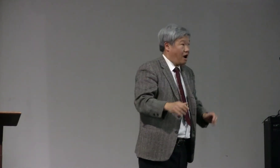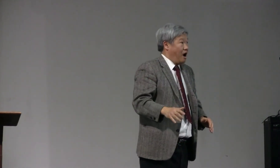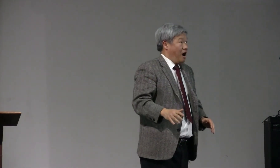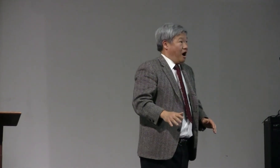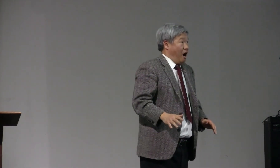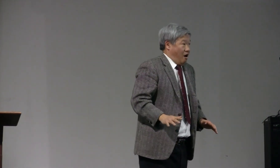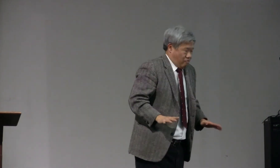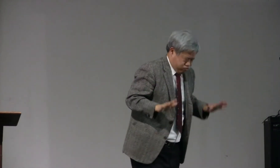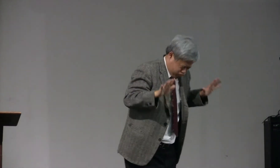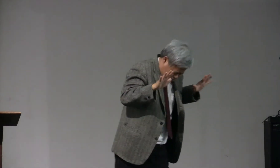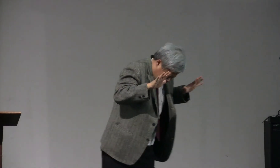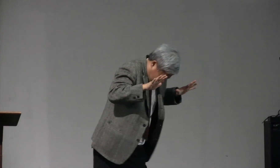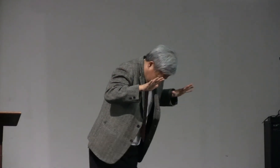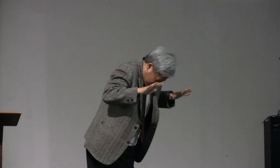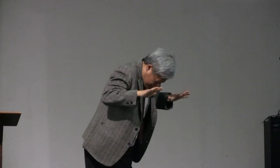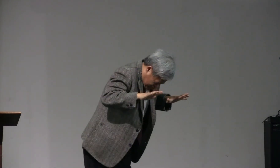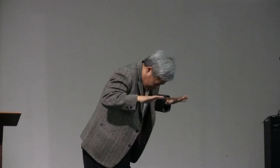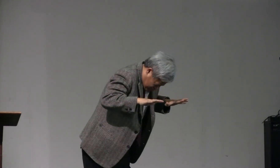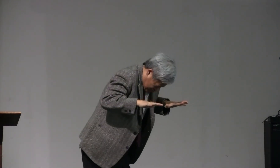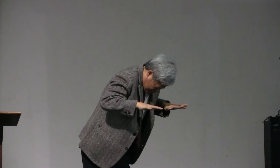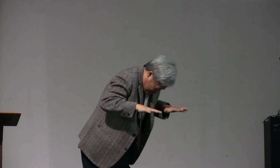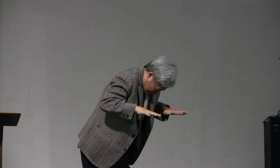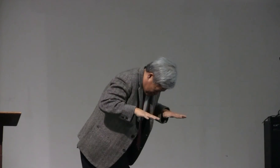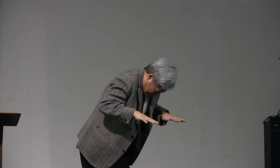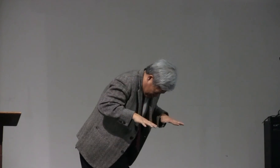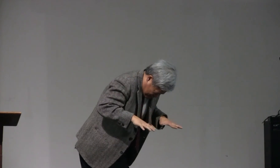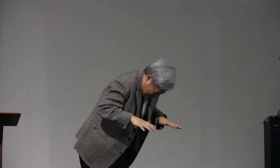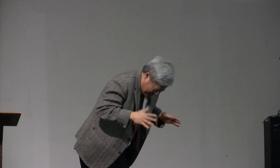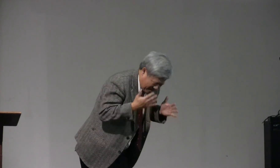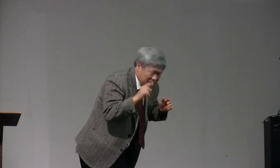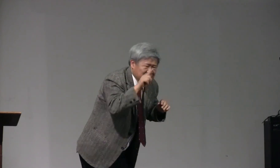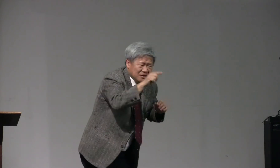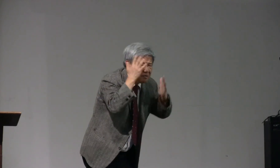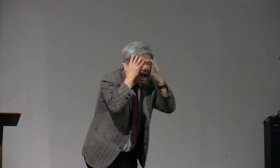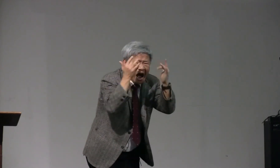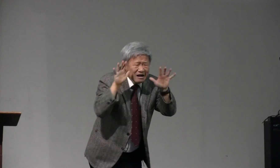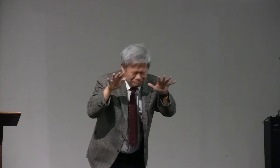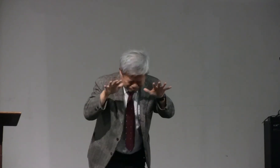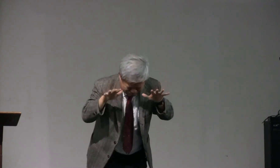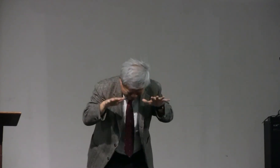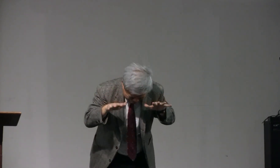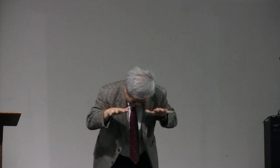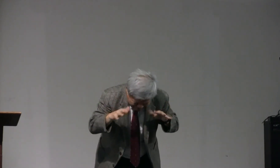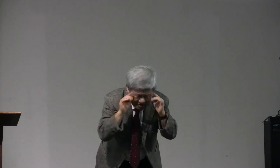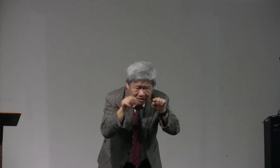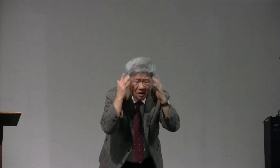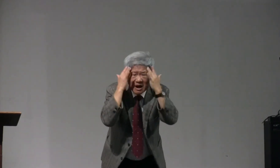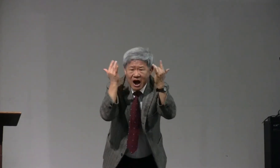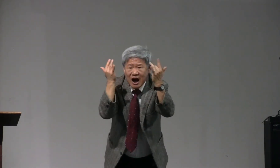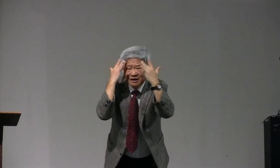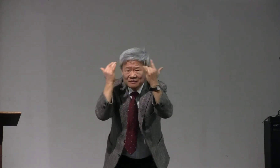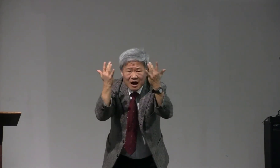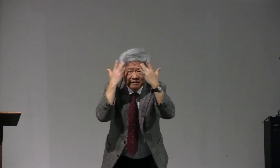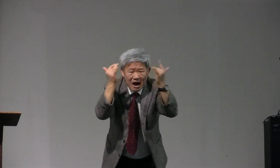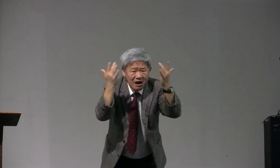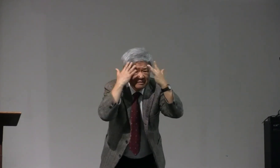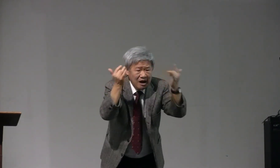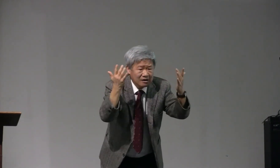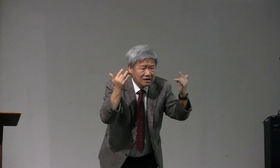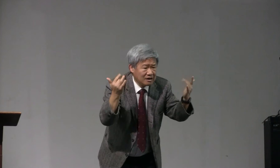Some of you might try, but you would have to bow down before him. Why would you have to bow